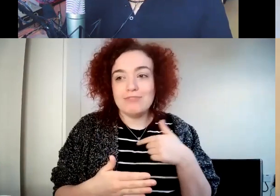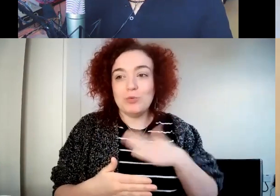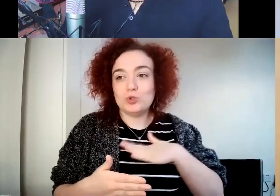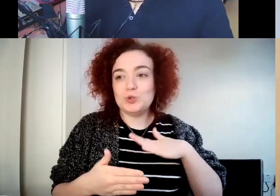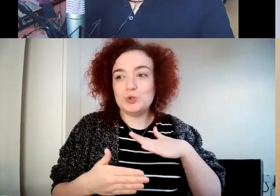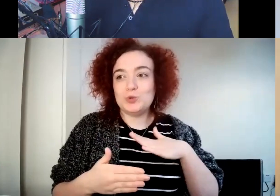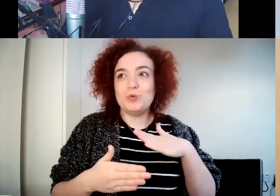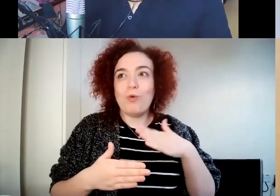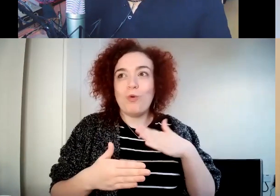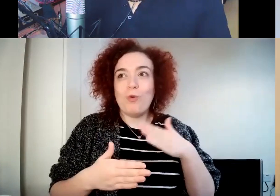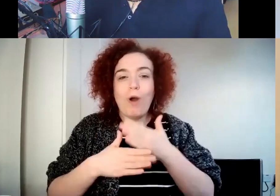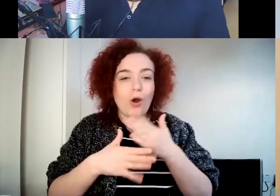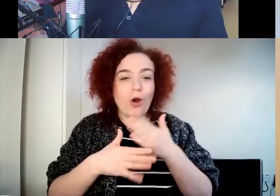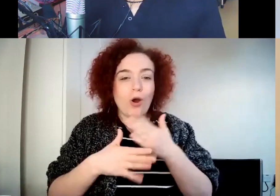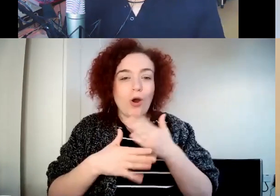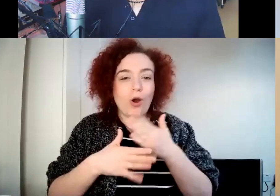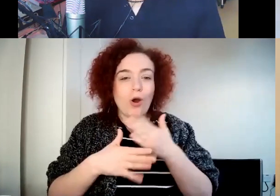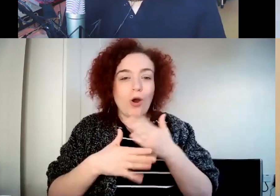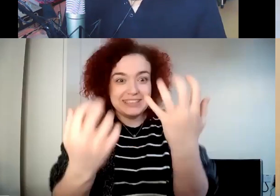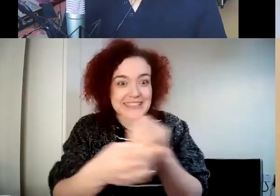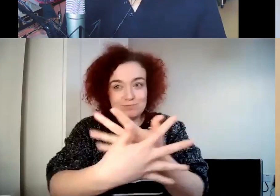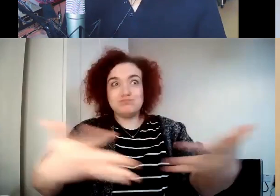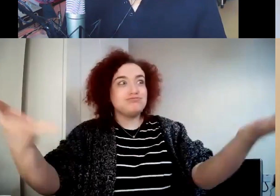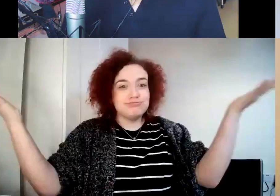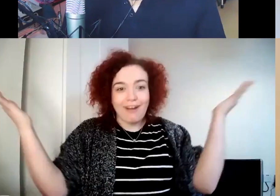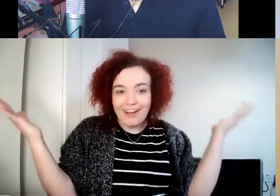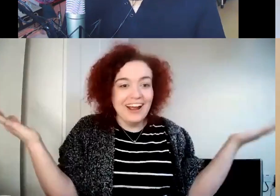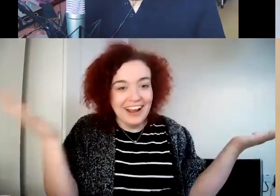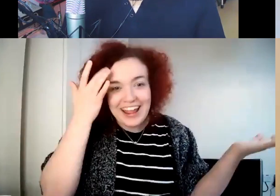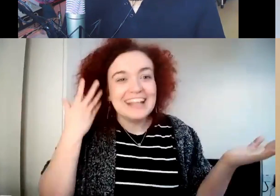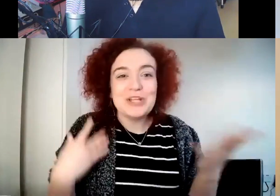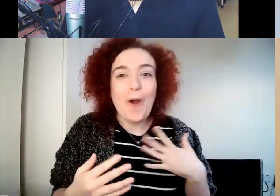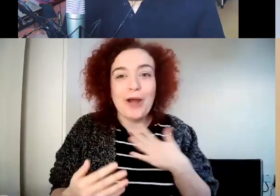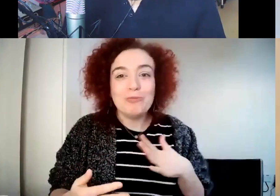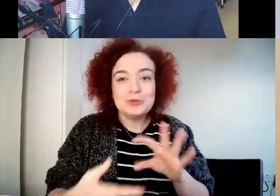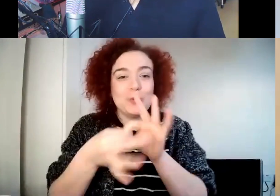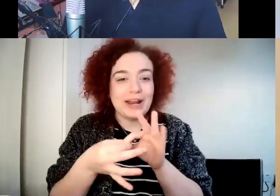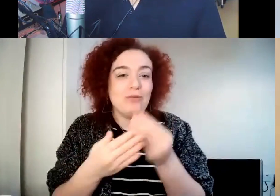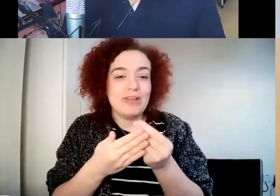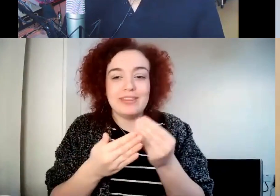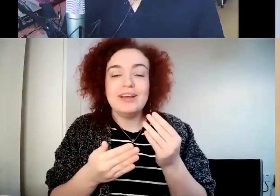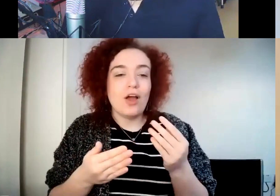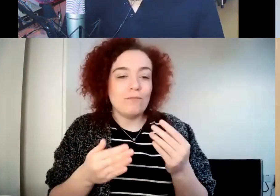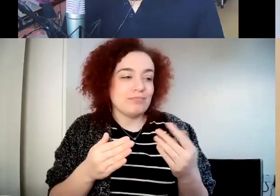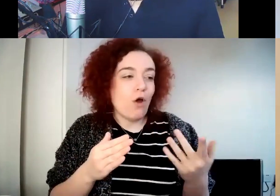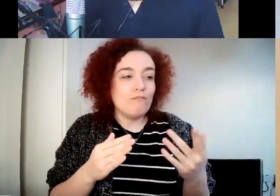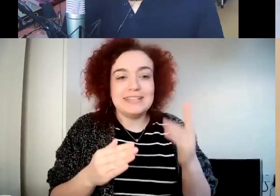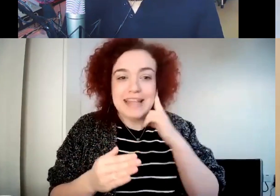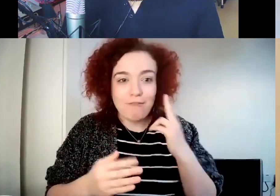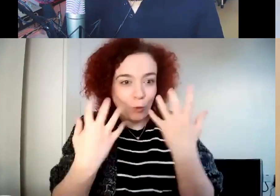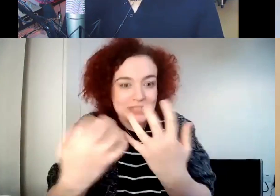commencing. It's really, really exciting. I aim to work with audiences, a variety of audiences. I want to